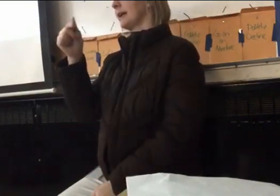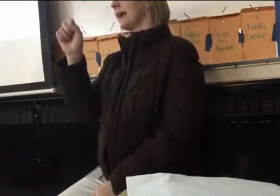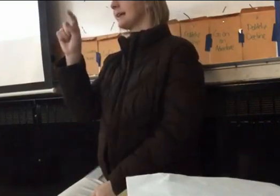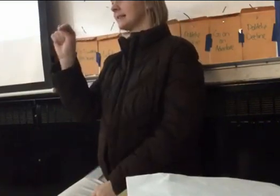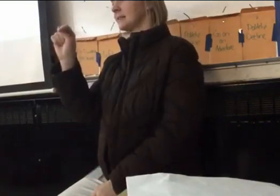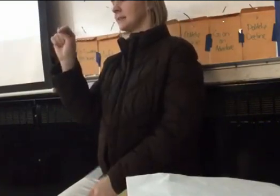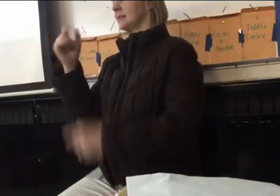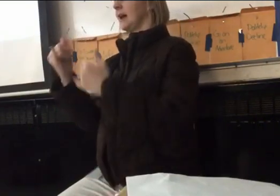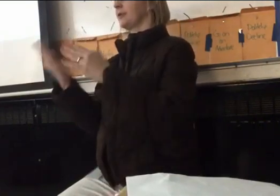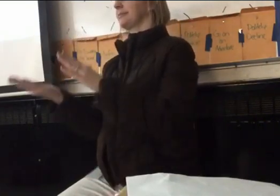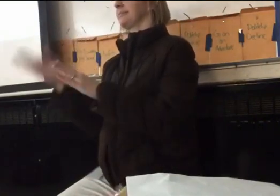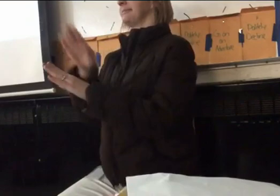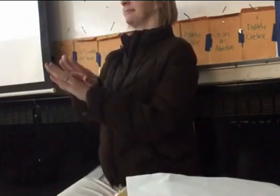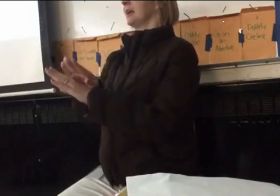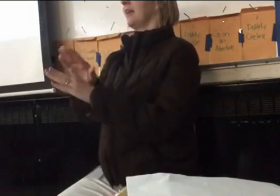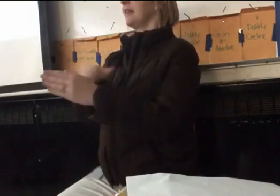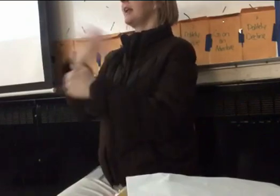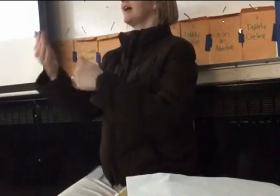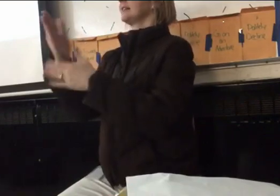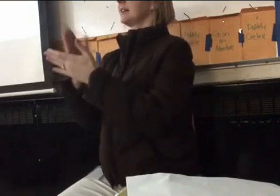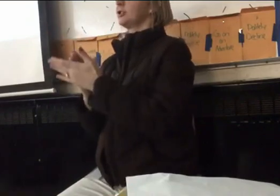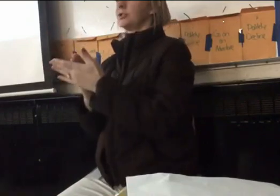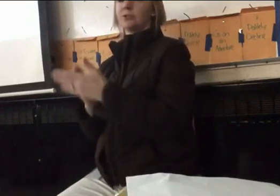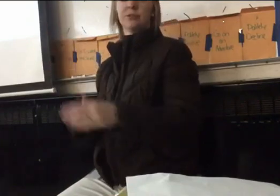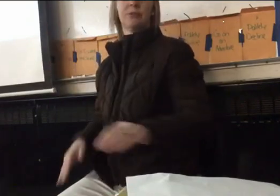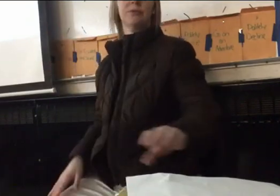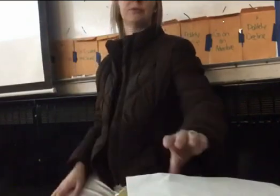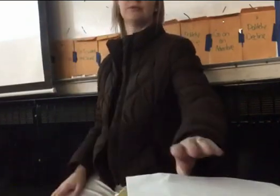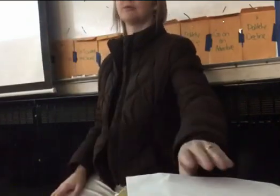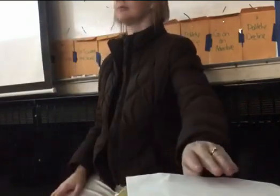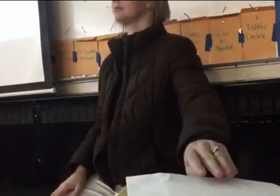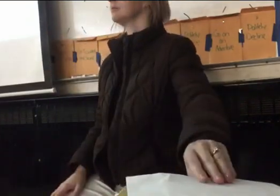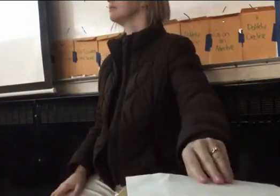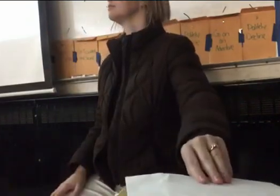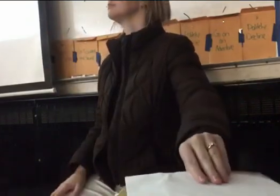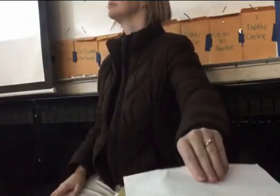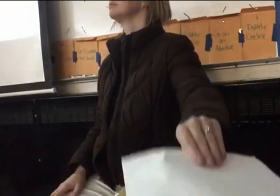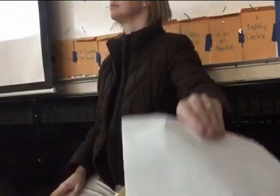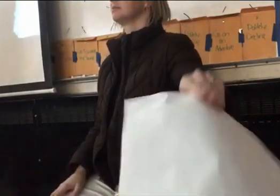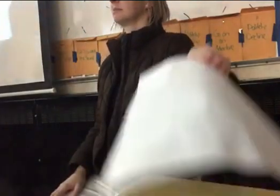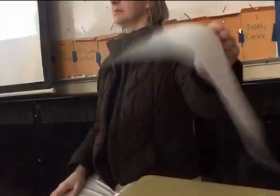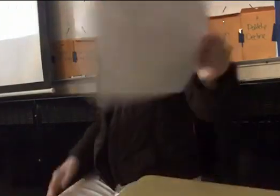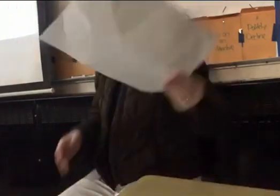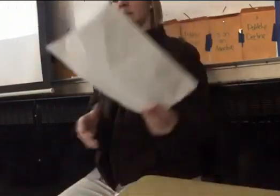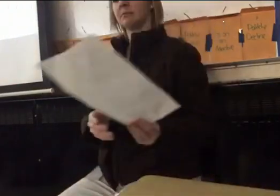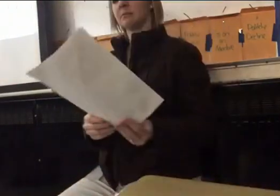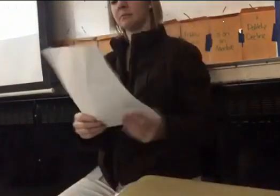section.